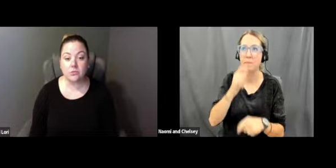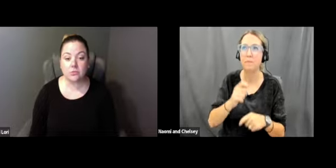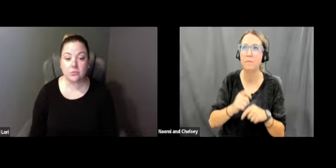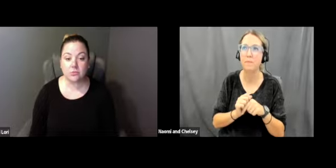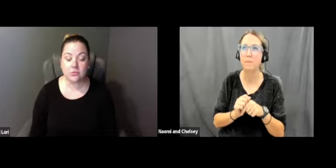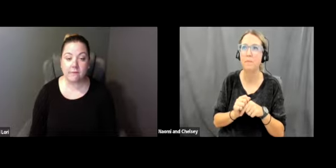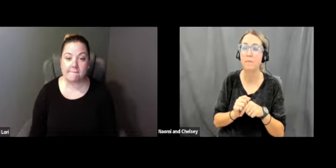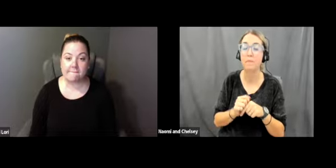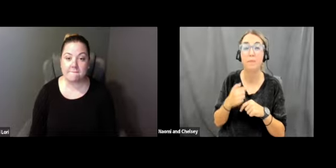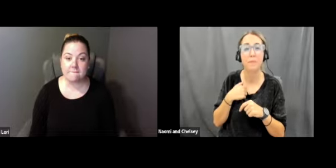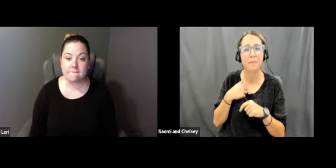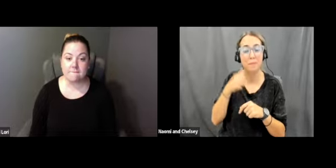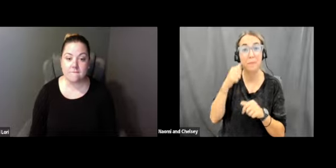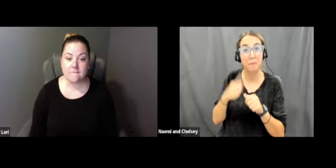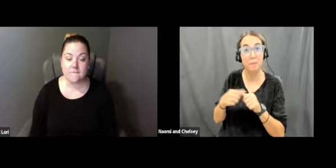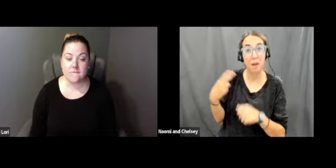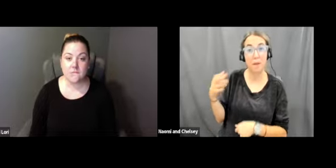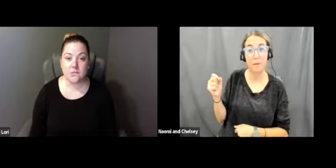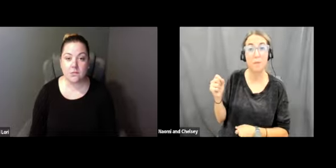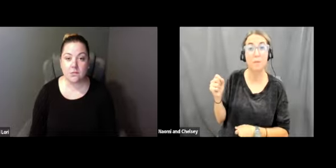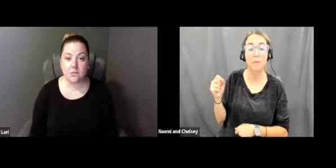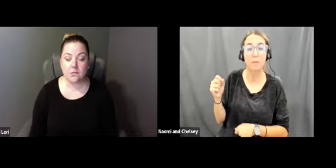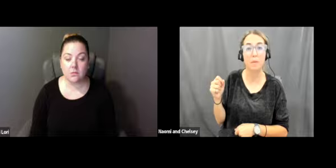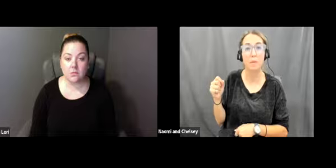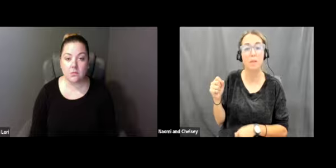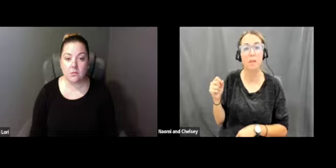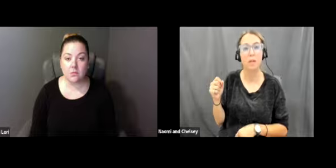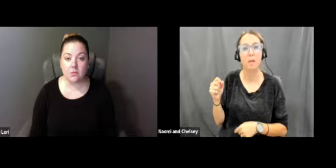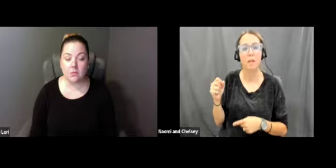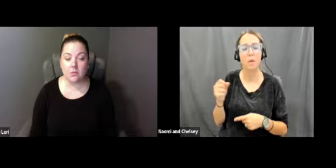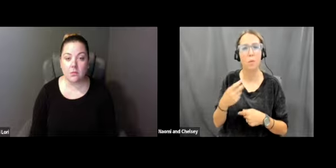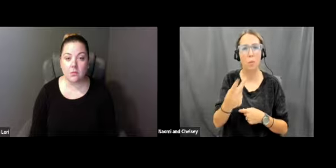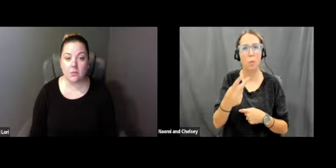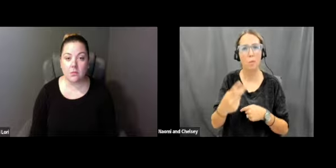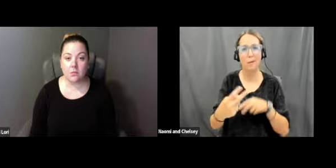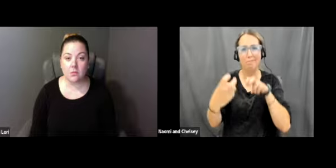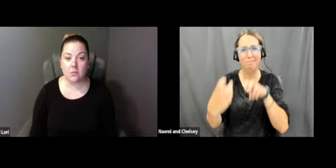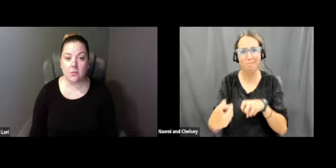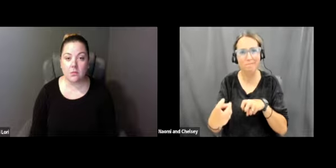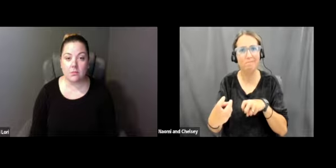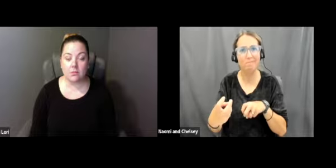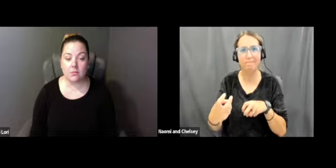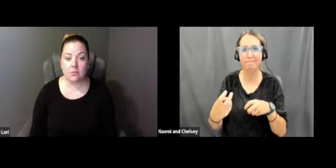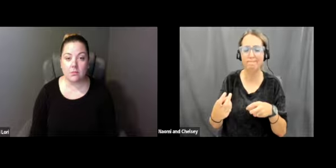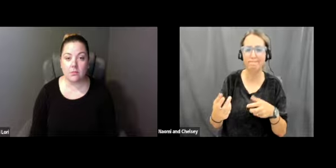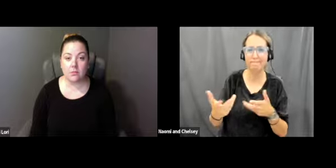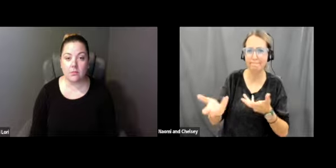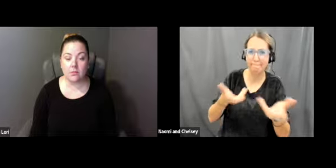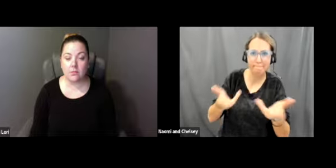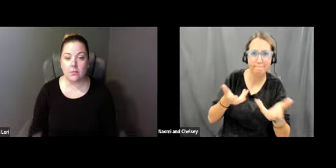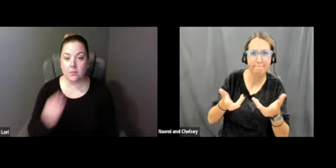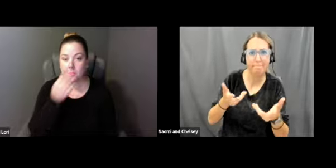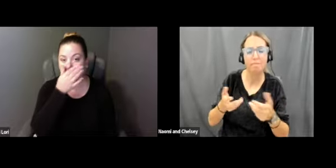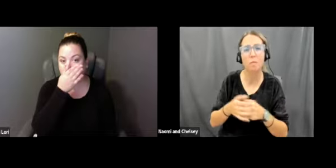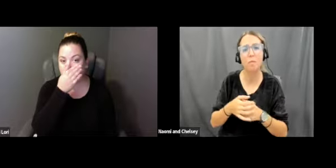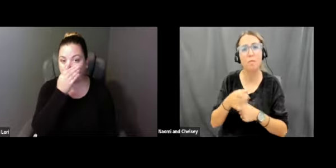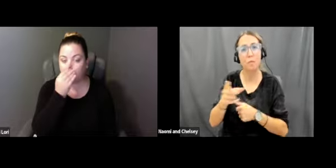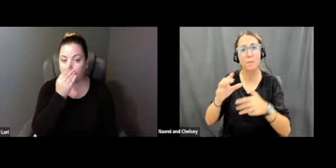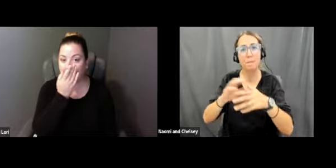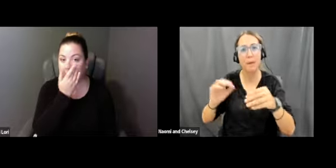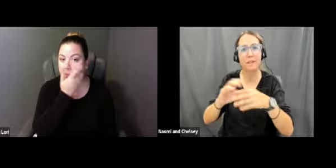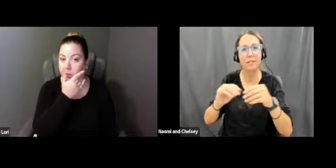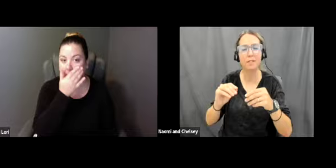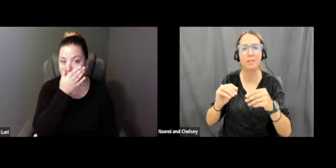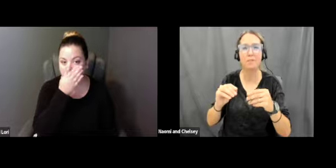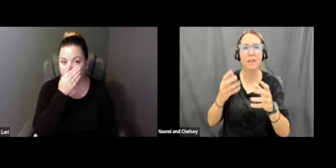school, like, I remember you talking to me about the language barrier,